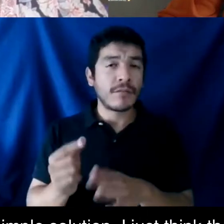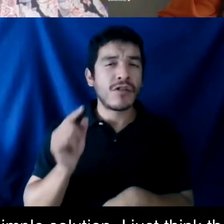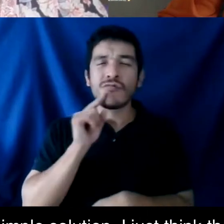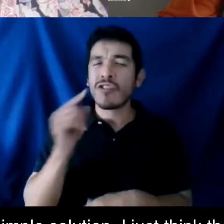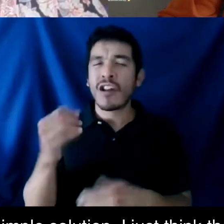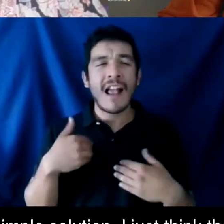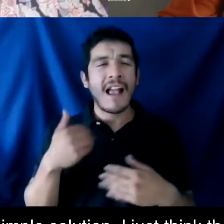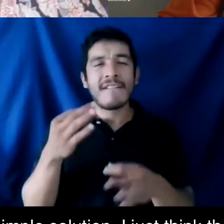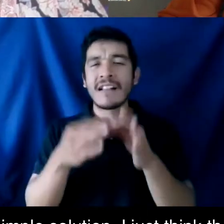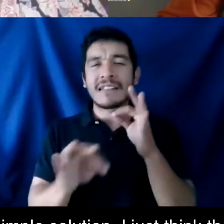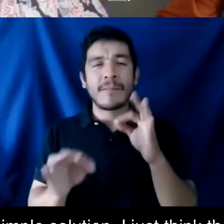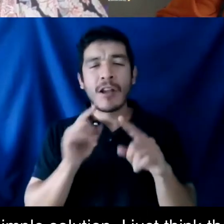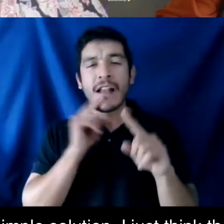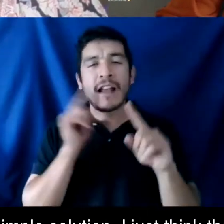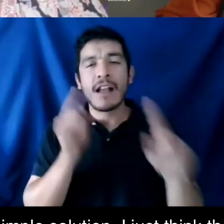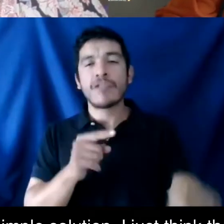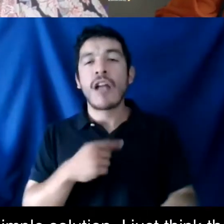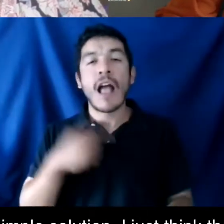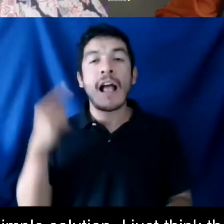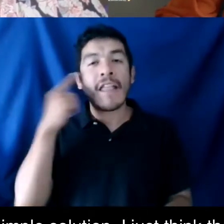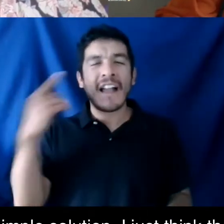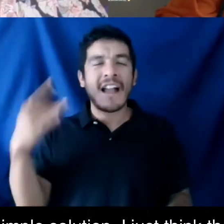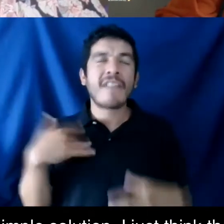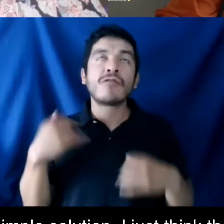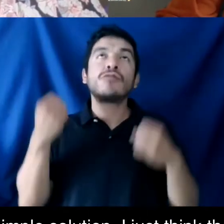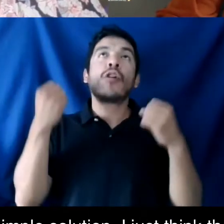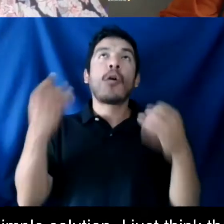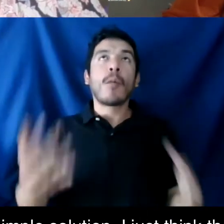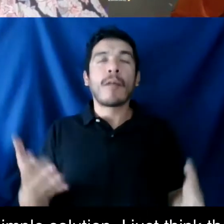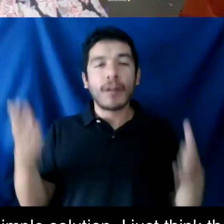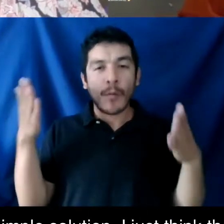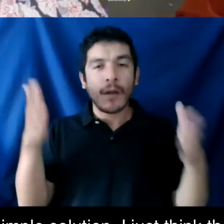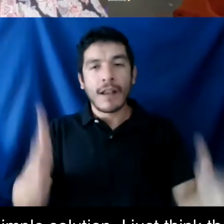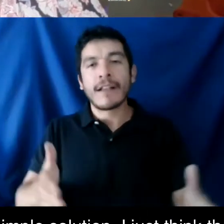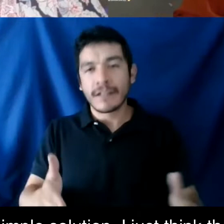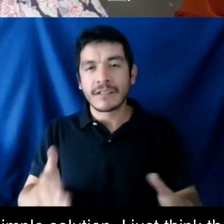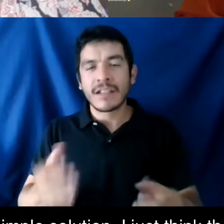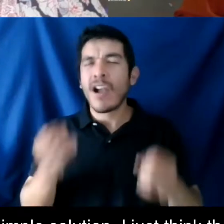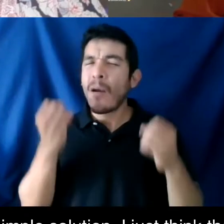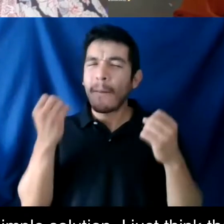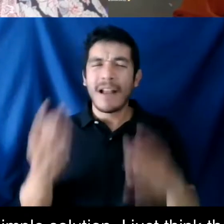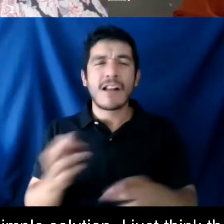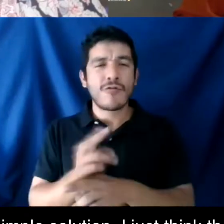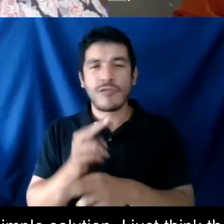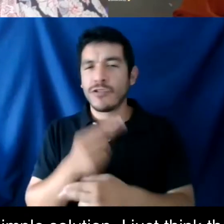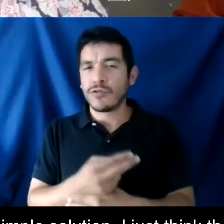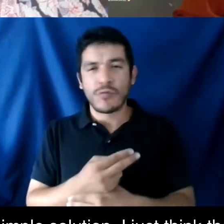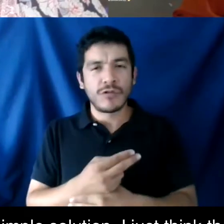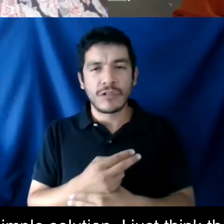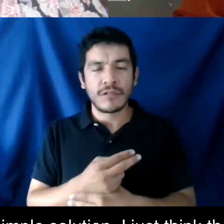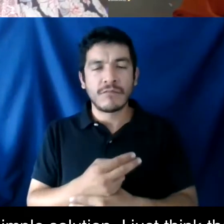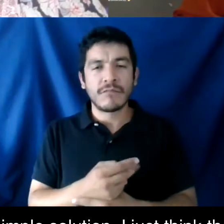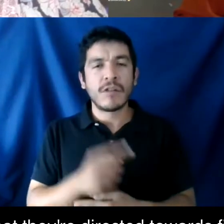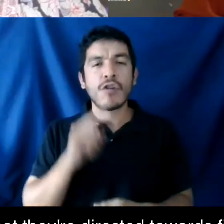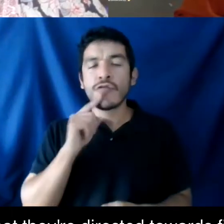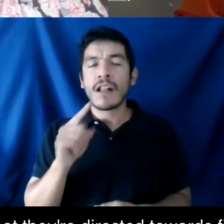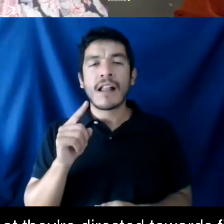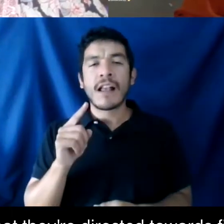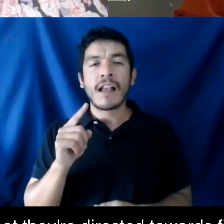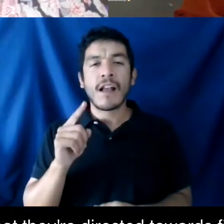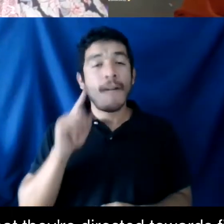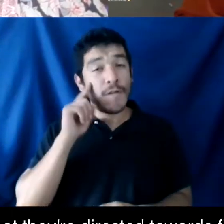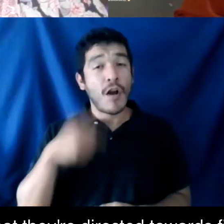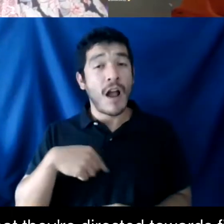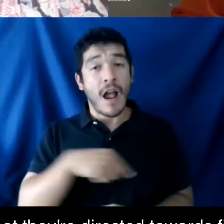a simple solution. I just think that there are more than enough resources. It's up to us to ensure that